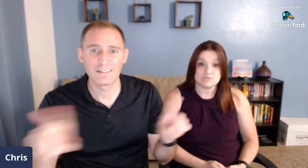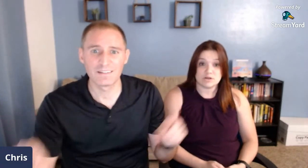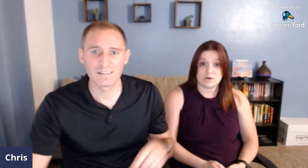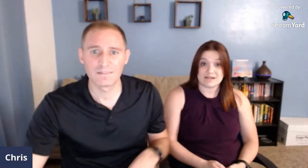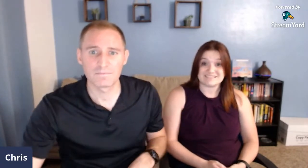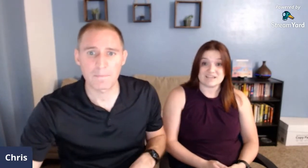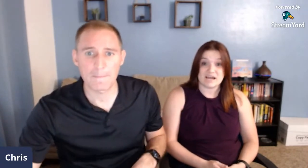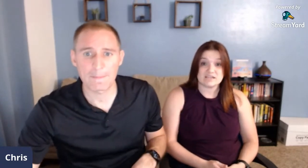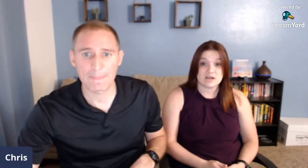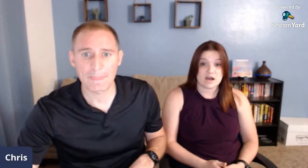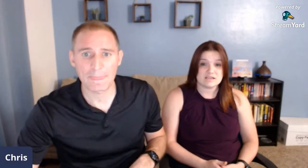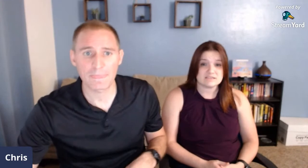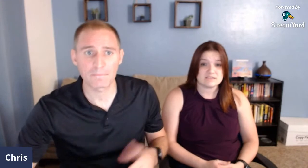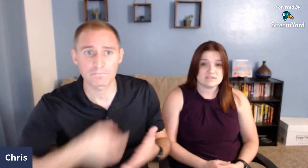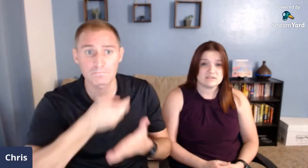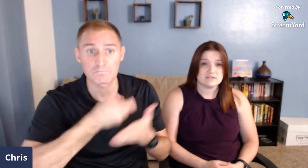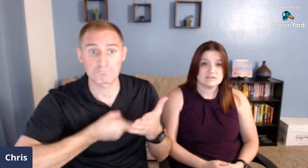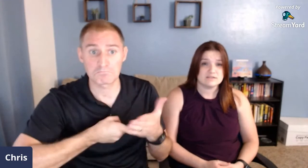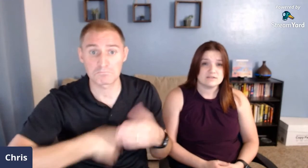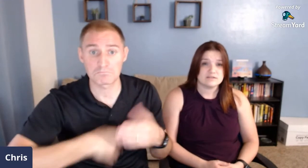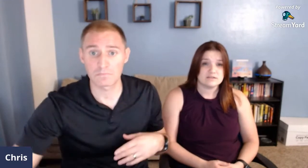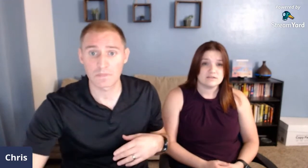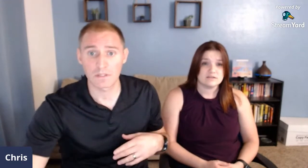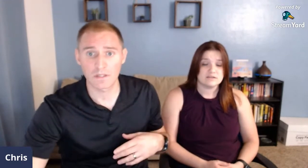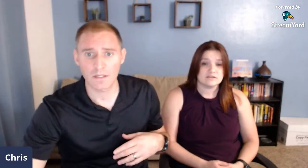Cost, please. You want to know how to sign cost?